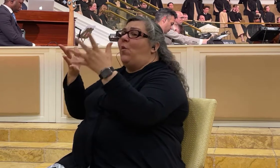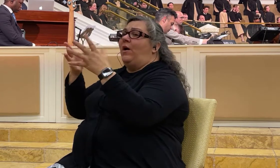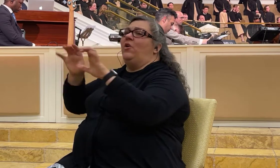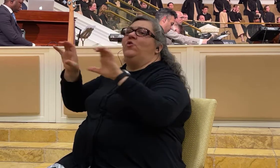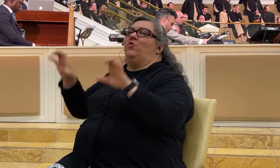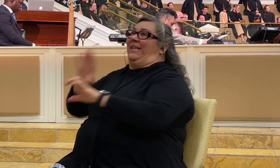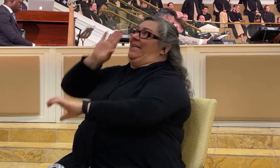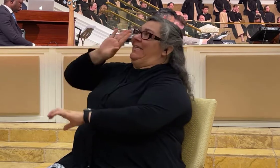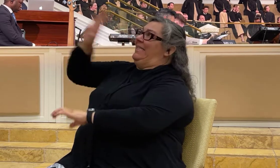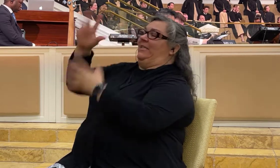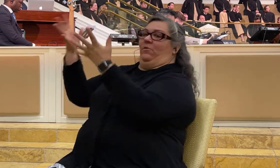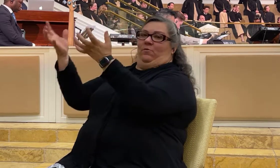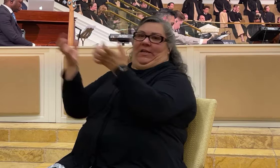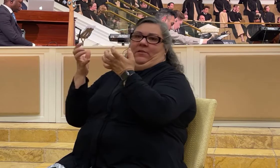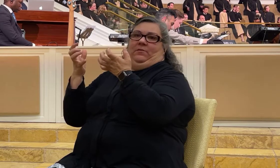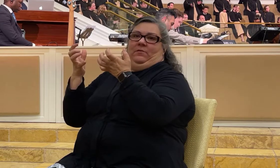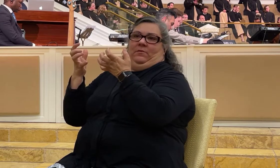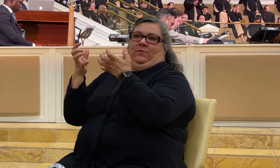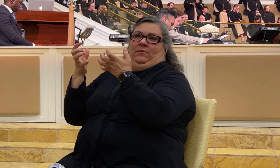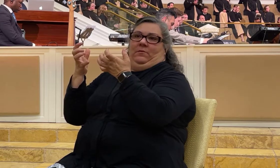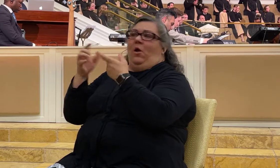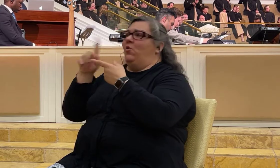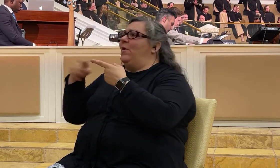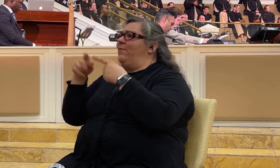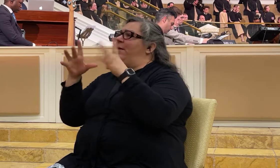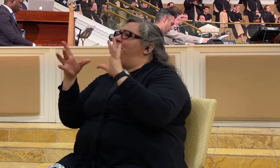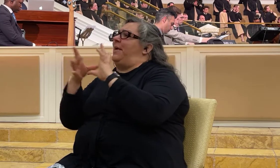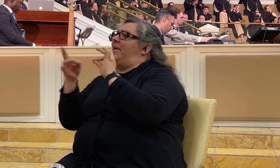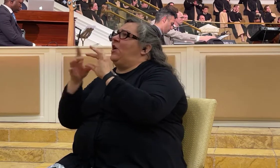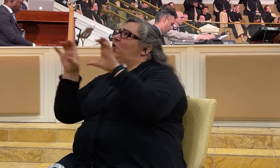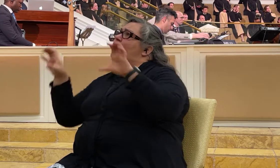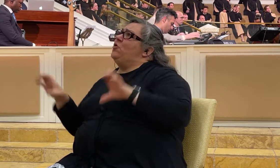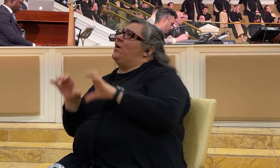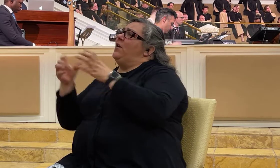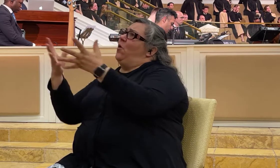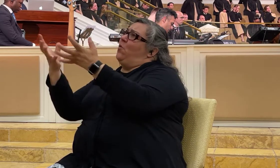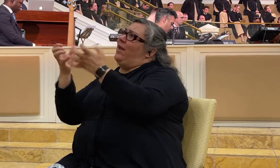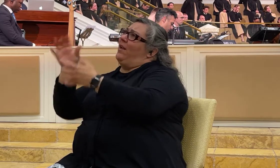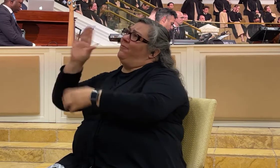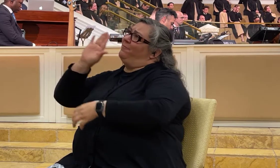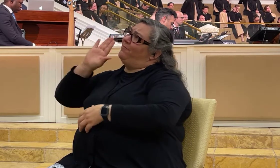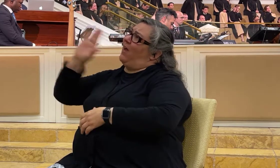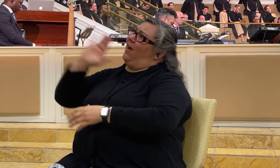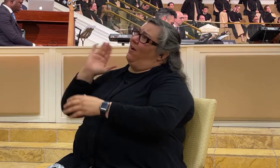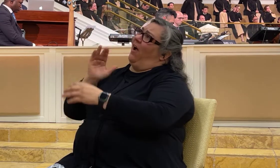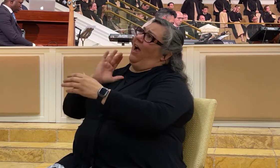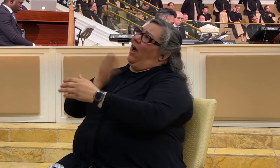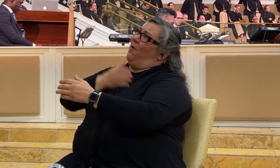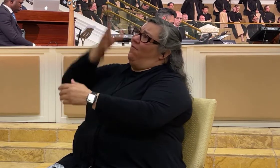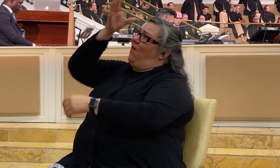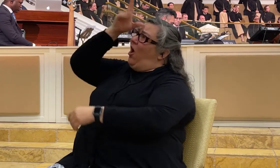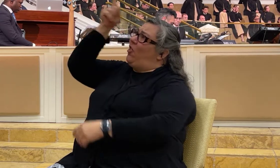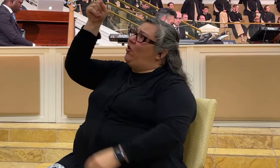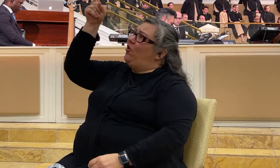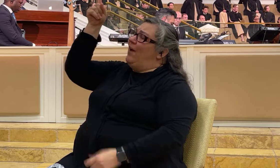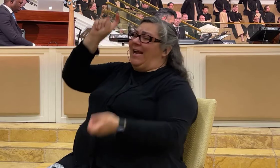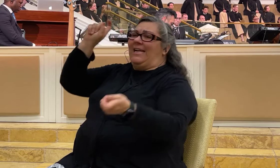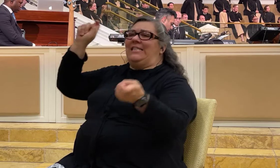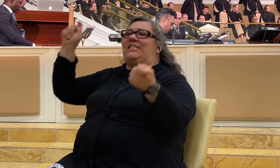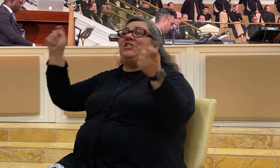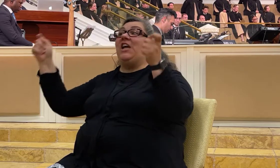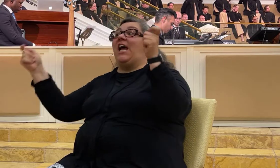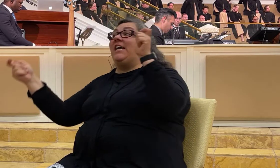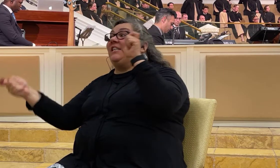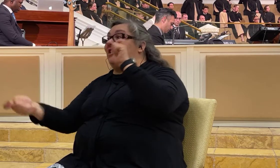Father. And so when we talk about doing the will of our Father, it changes the whole